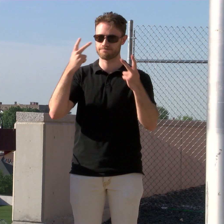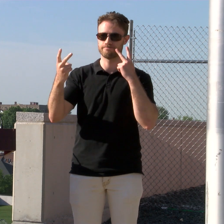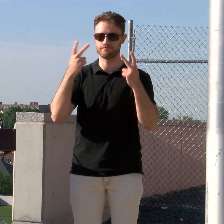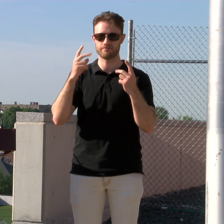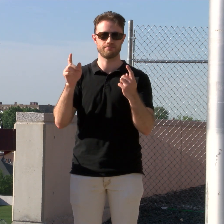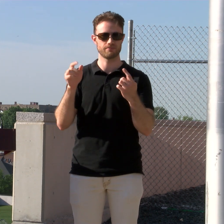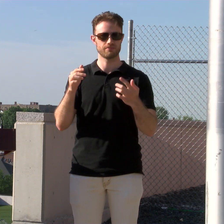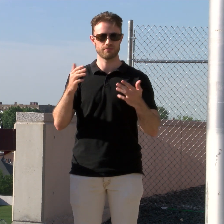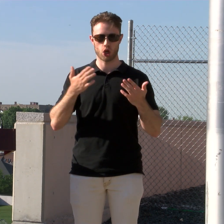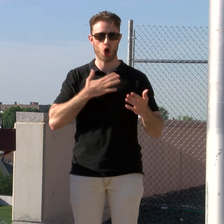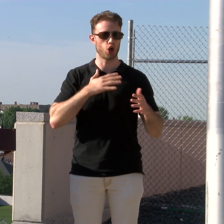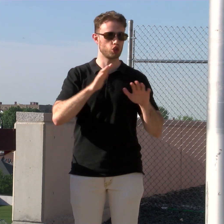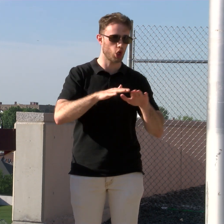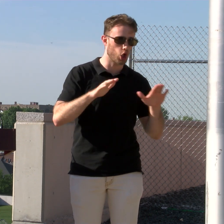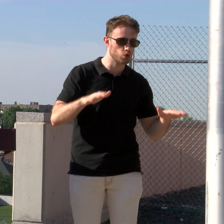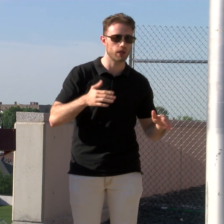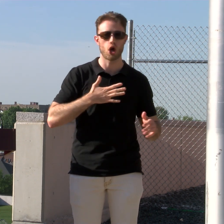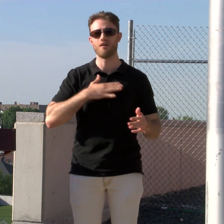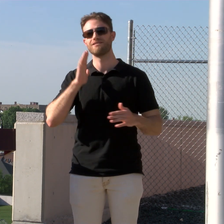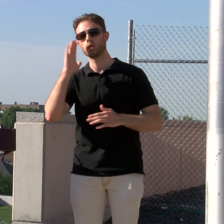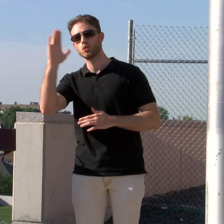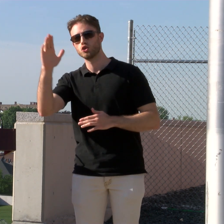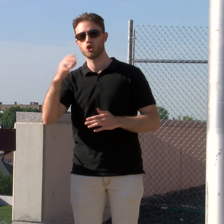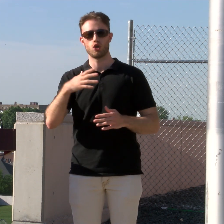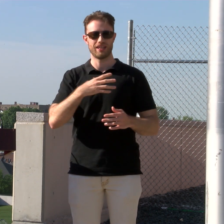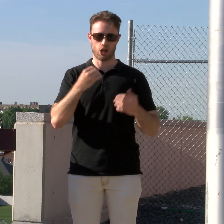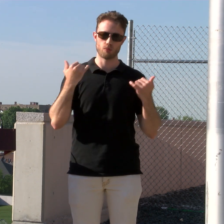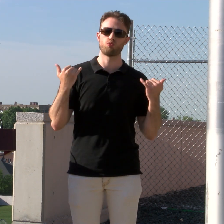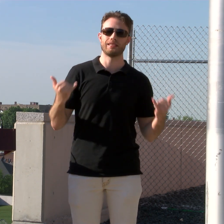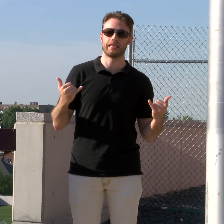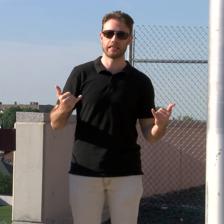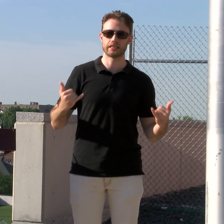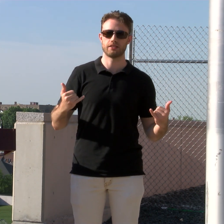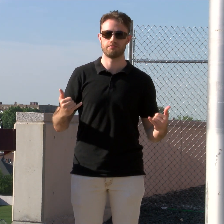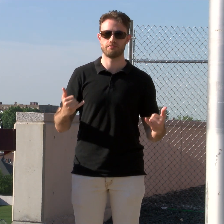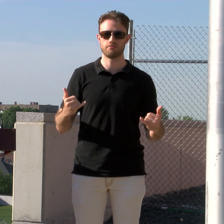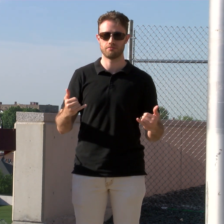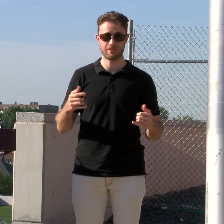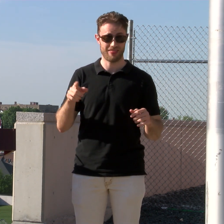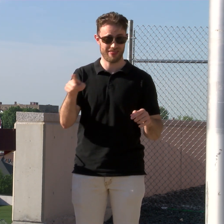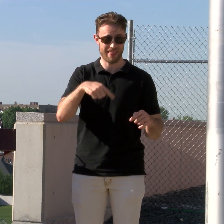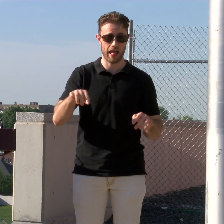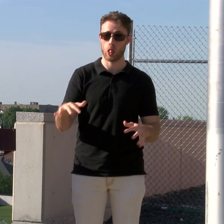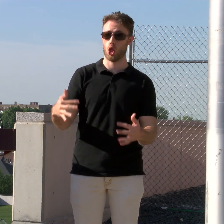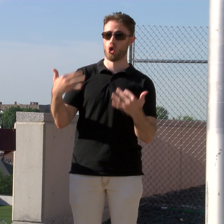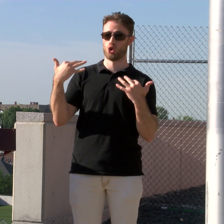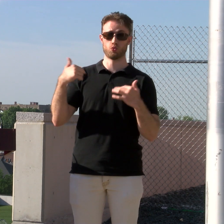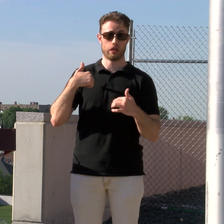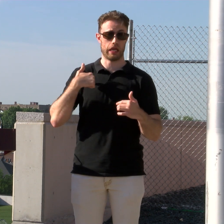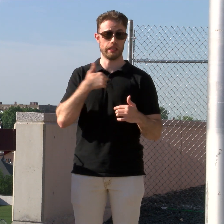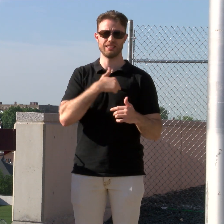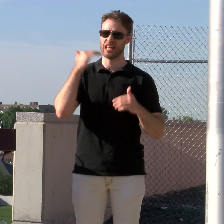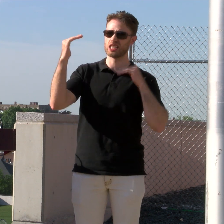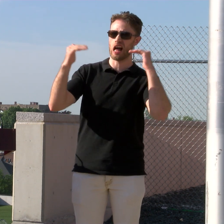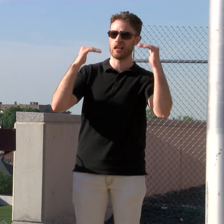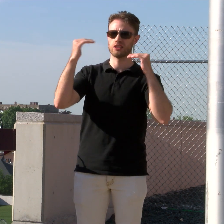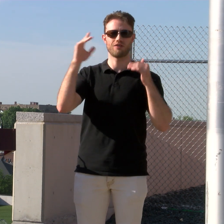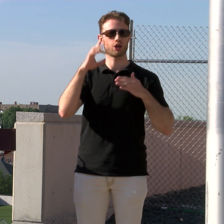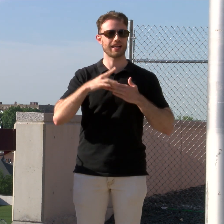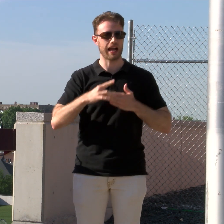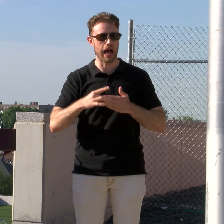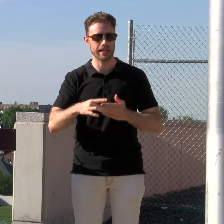faces of our children, our future, our present. They look to us, the adults, for guidance and